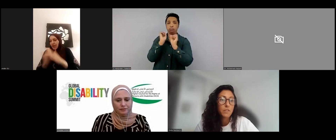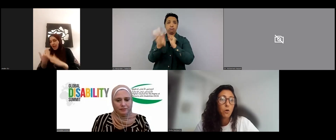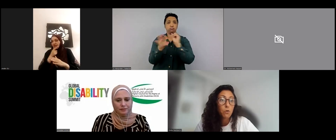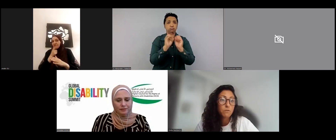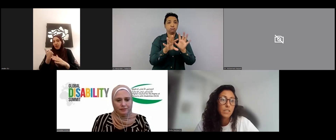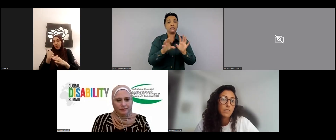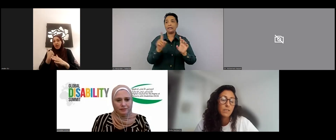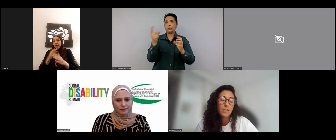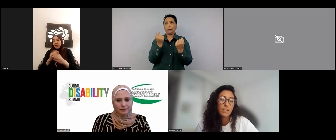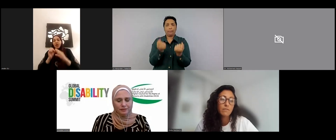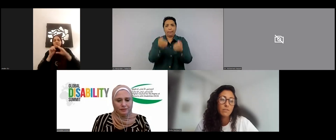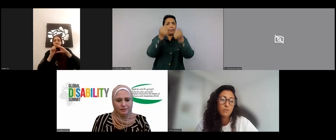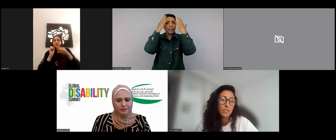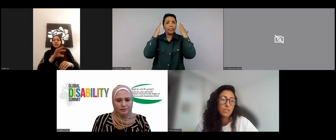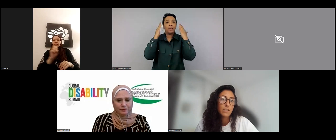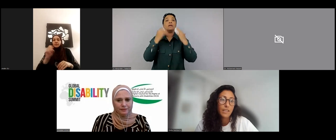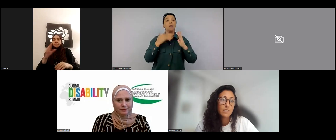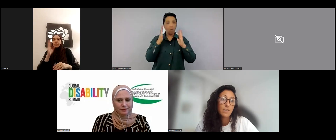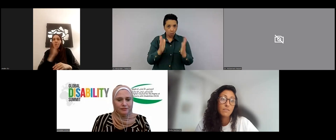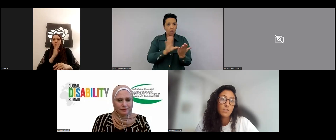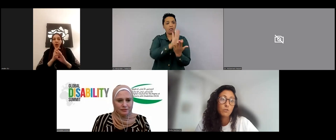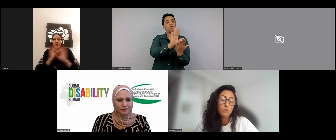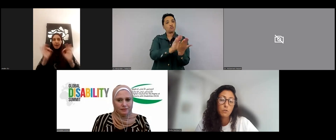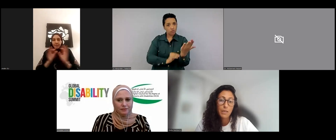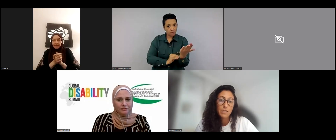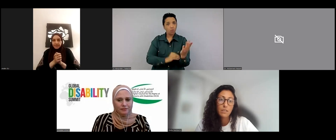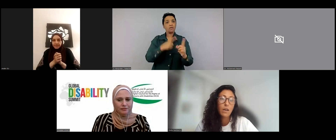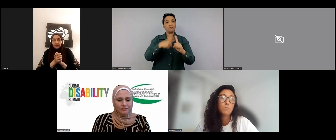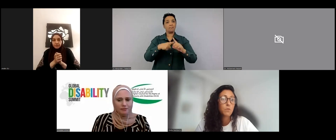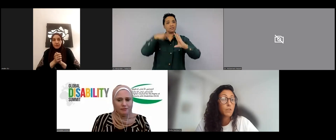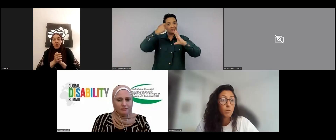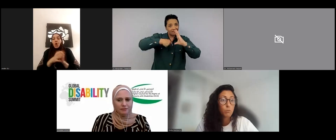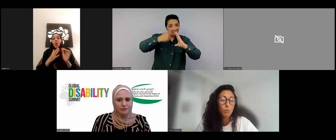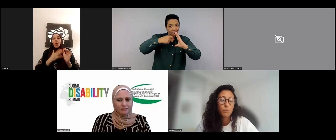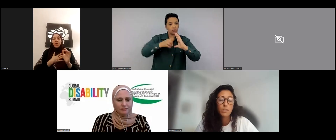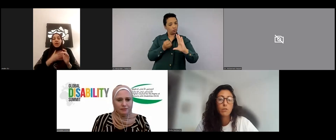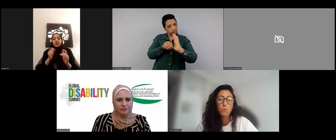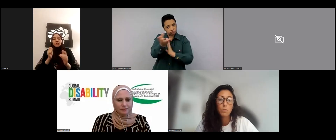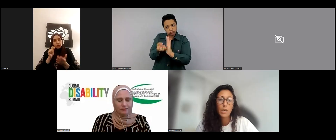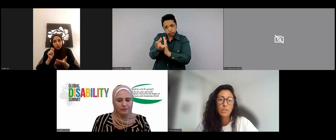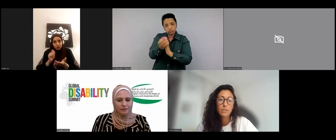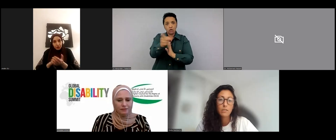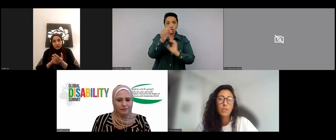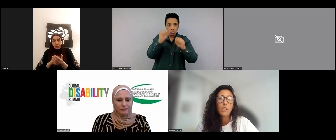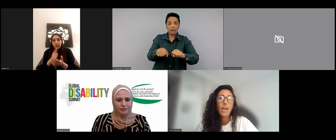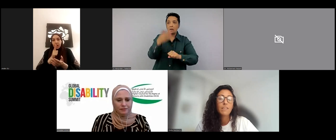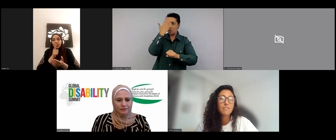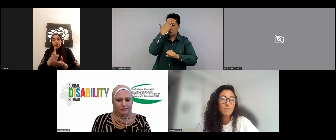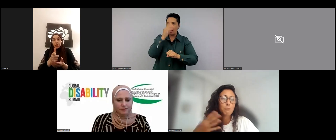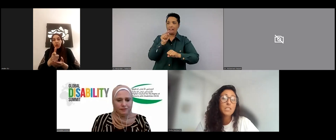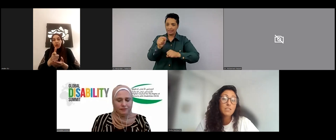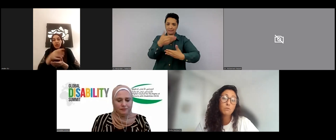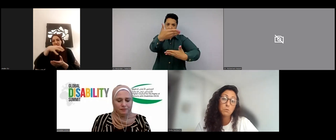have all of this in different text and video formats so that you can properly communicate